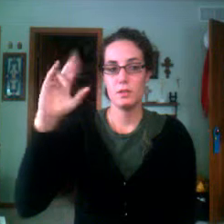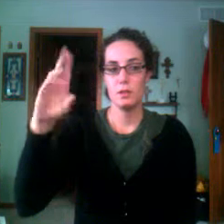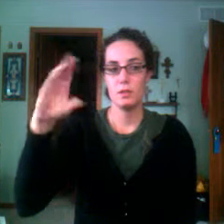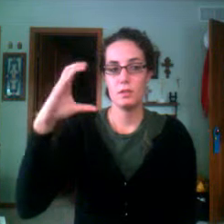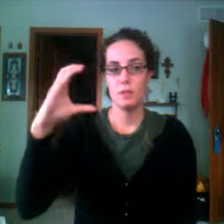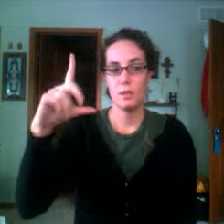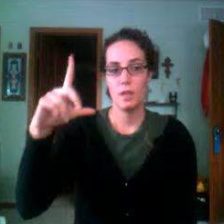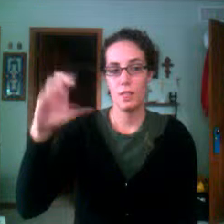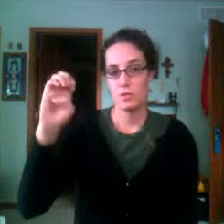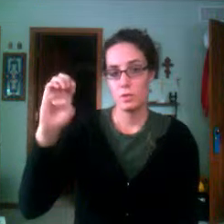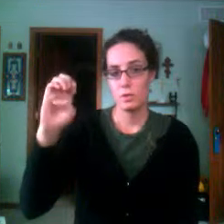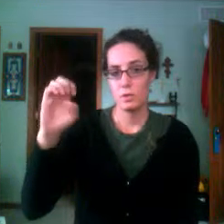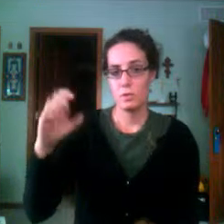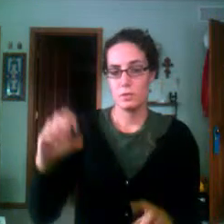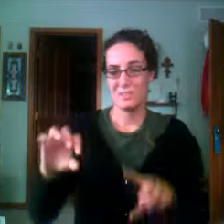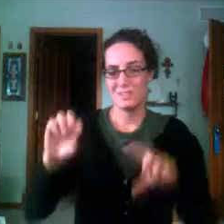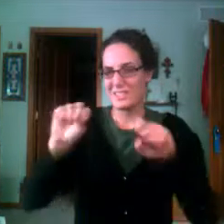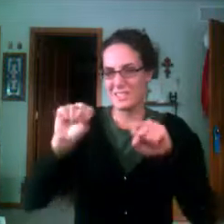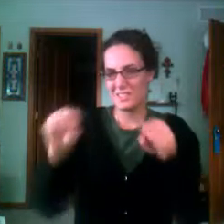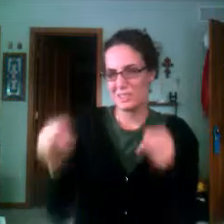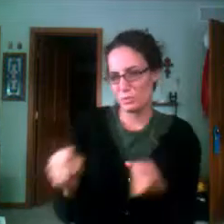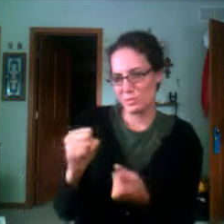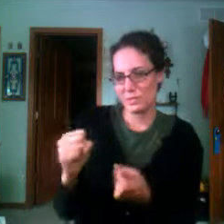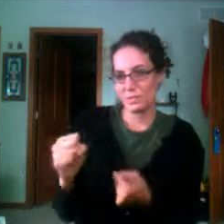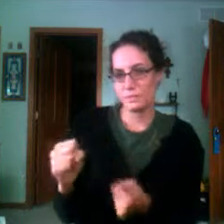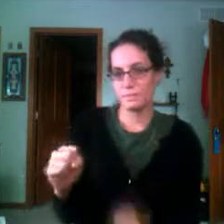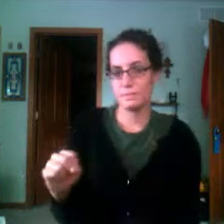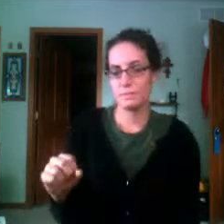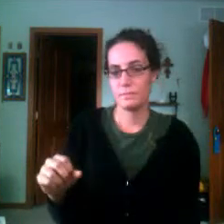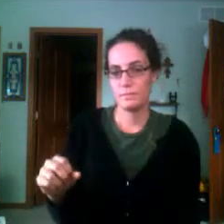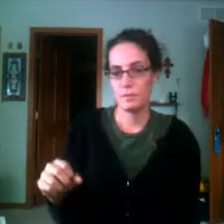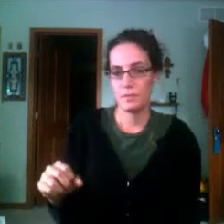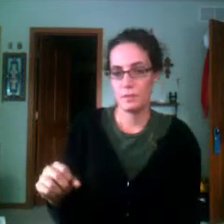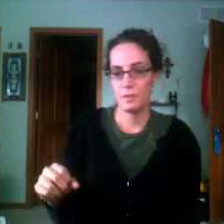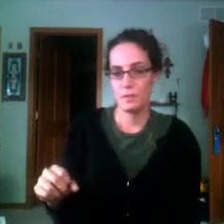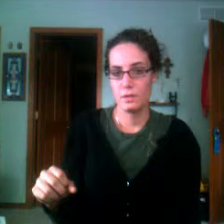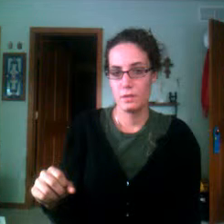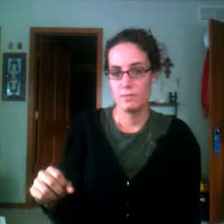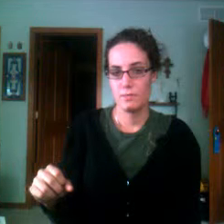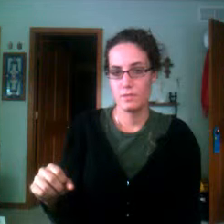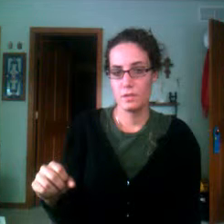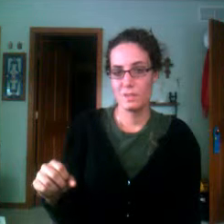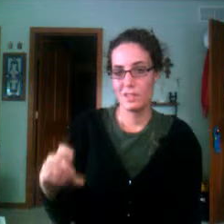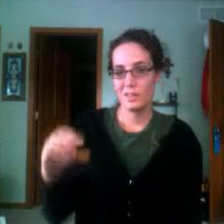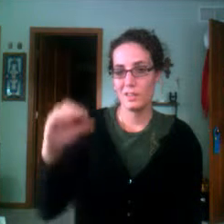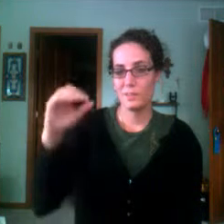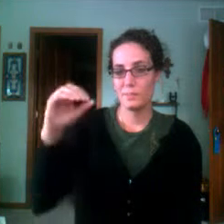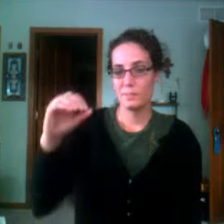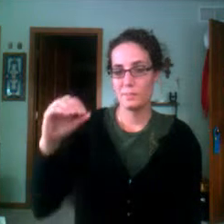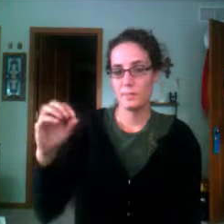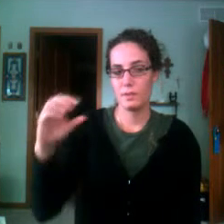take that out and twisted it and placed it right on the circumference of the